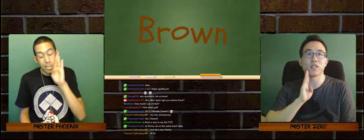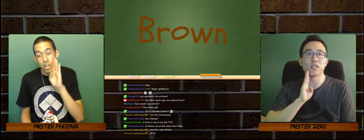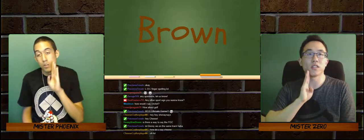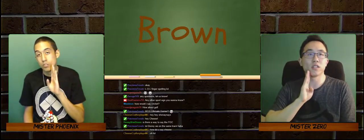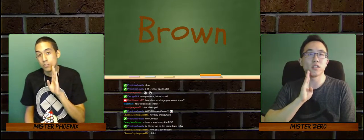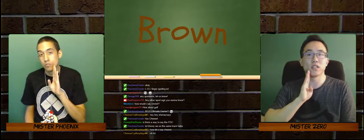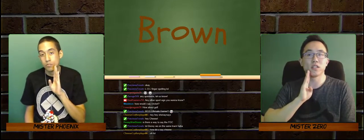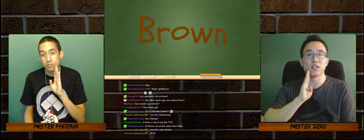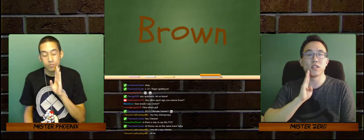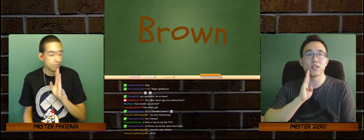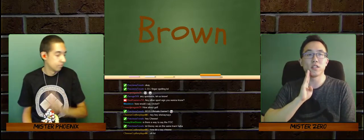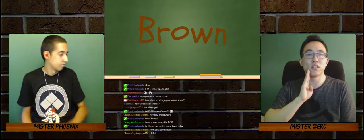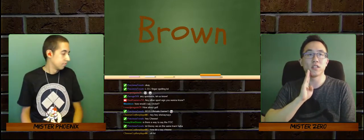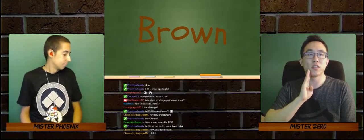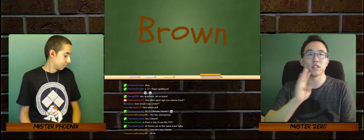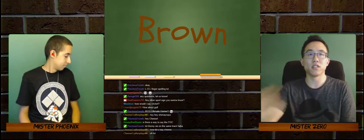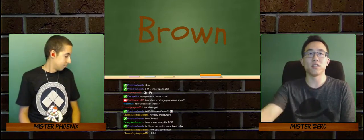Brown.